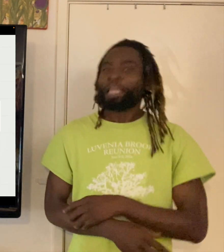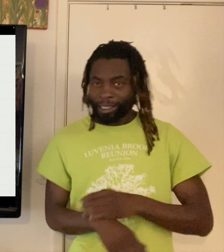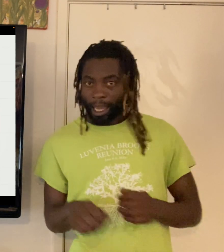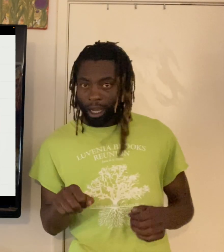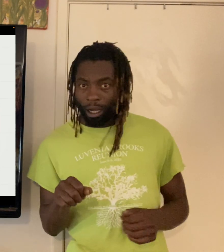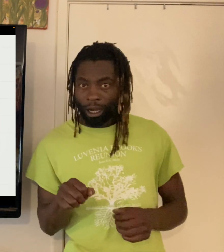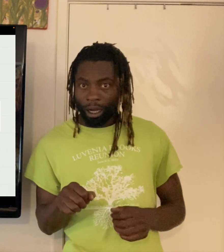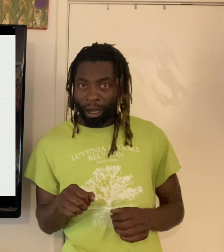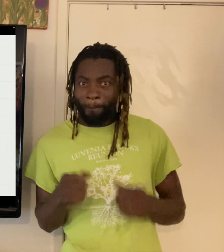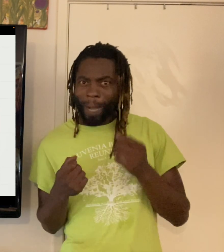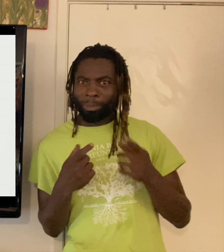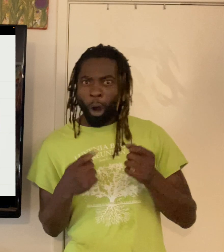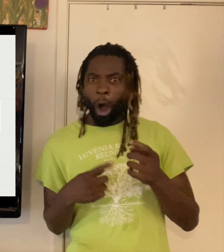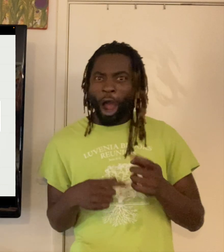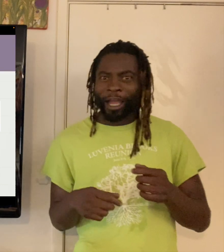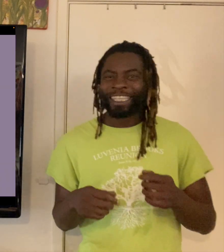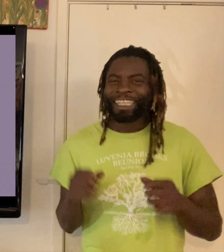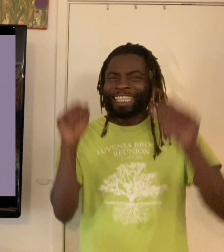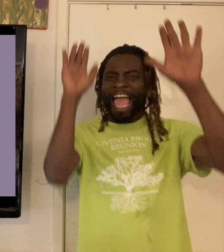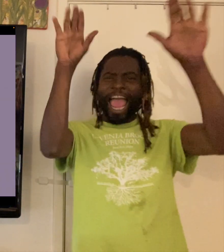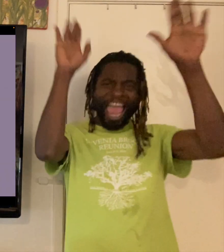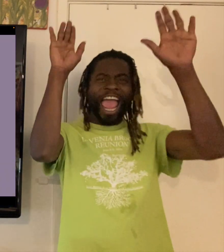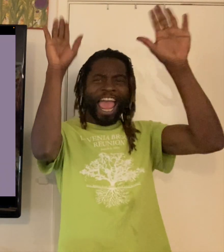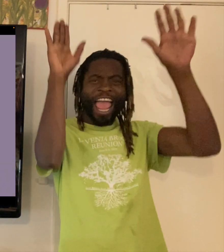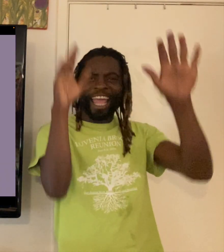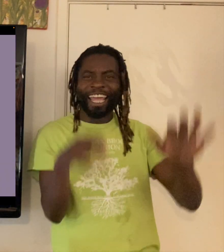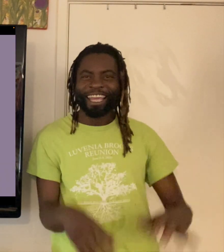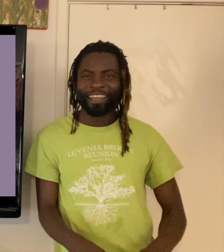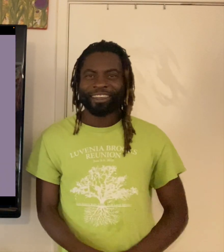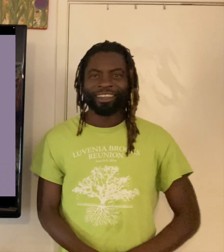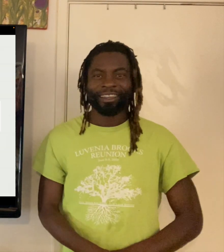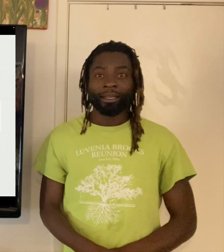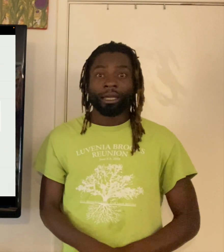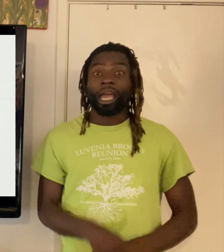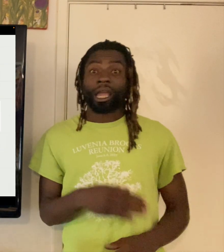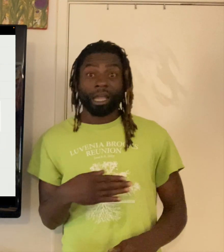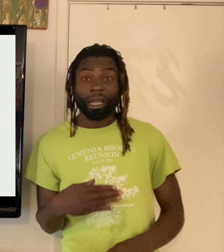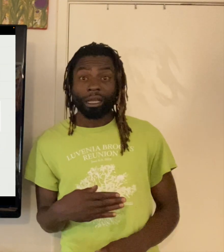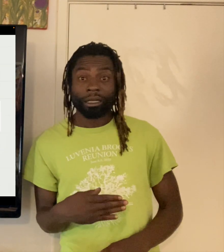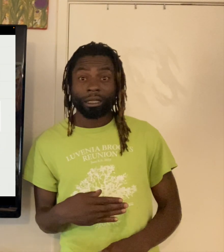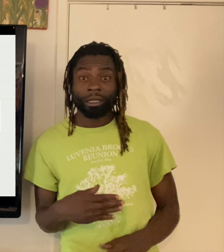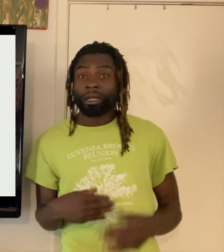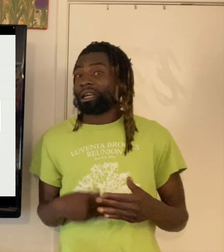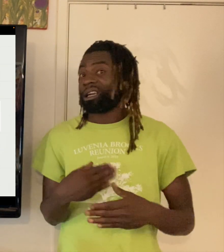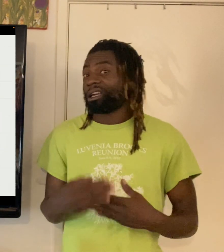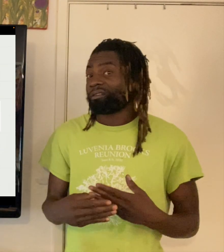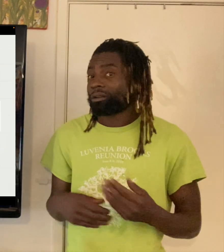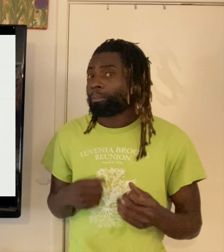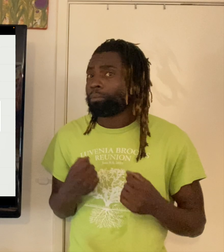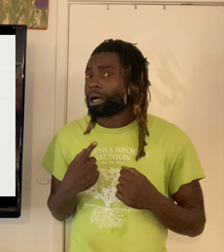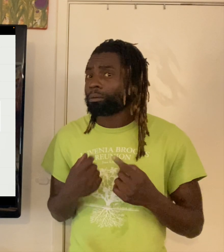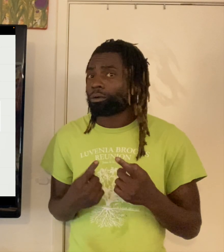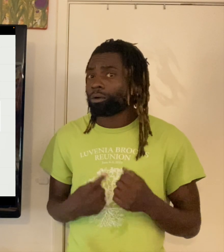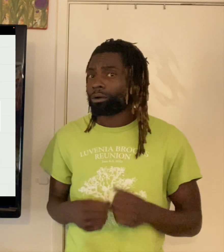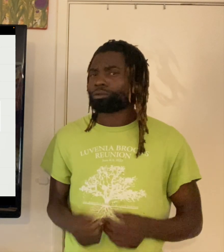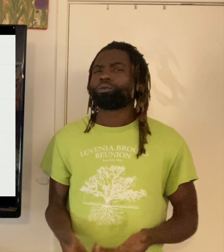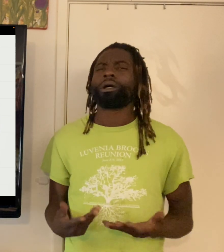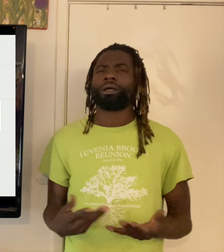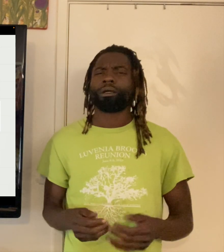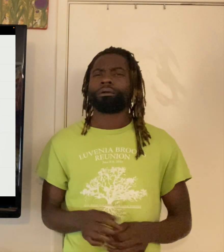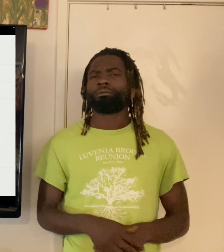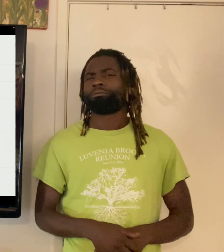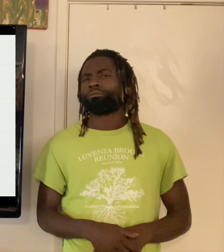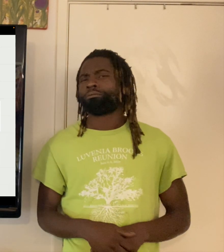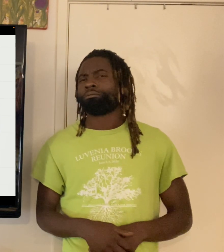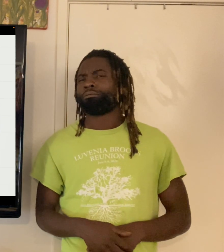That's right, it would be popcorn. Yay! And after popcorn, right here,